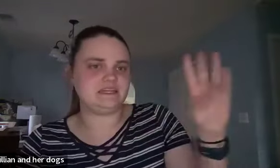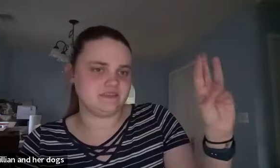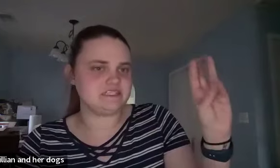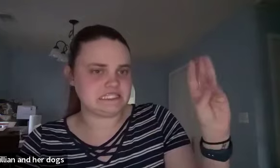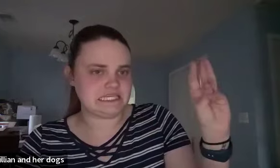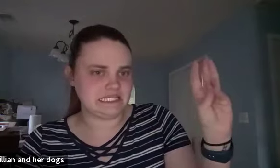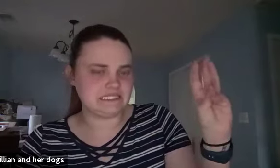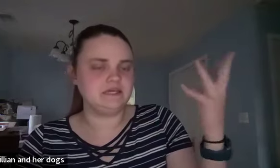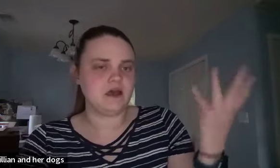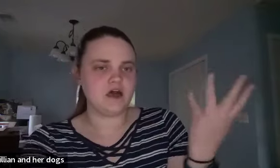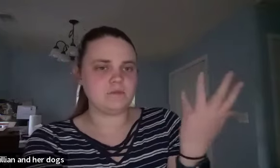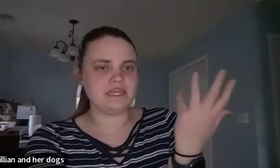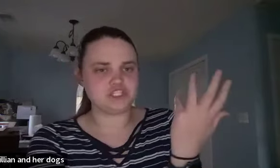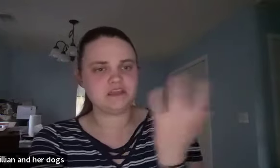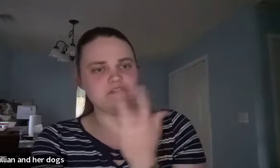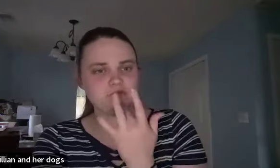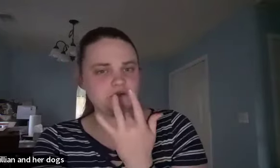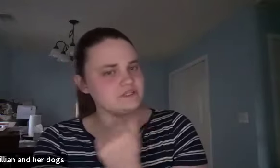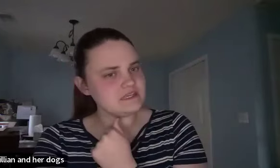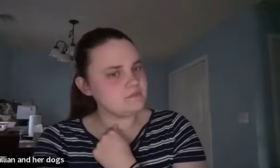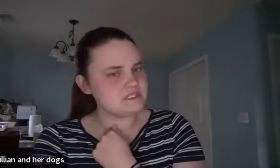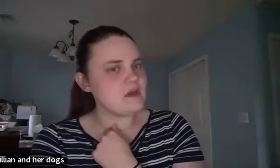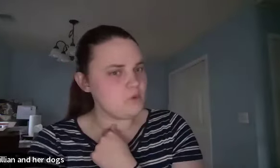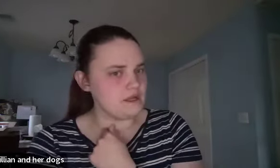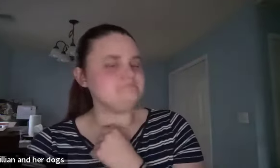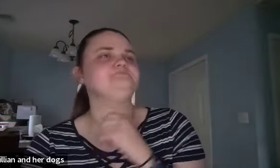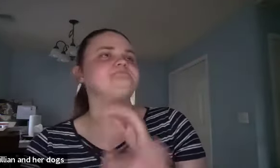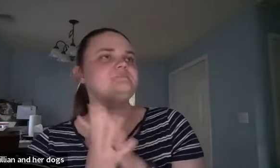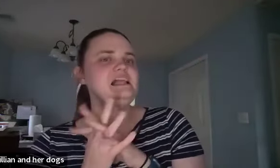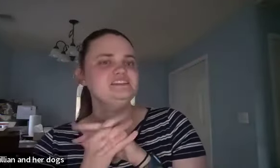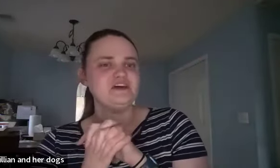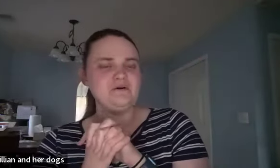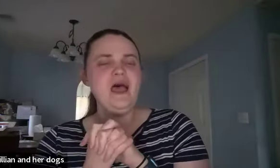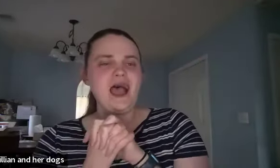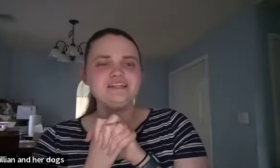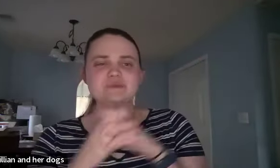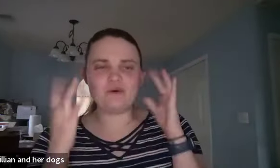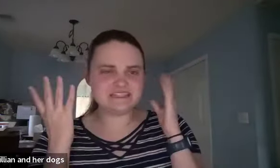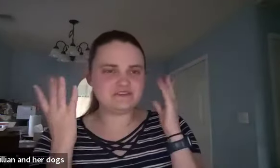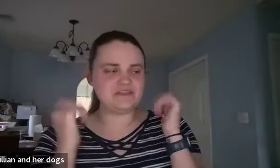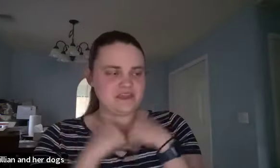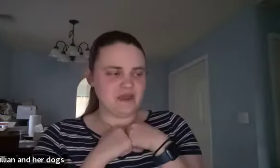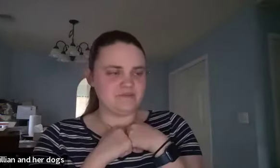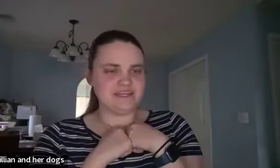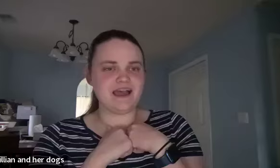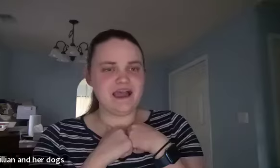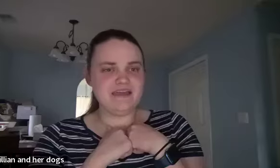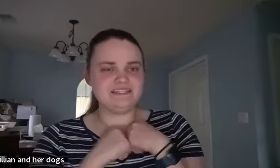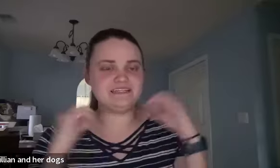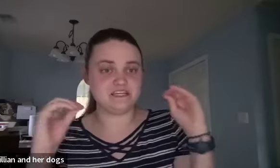16 and the 16. It's just kind of a preference that comes to that point. And so but I always sit there and I think about it because I have a tendency